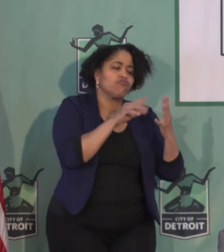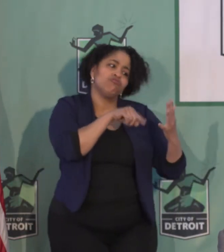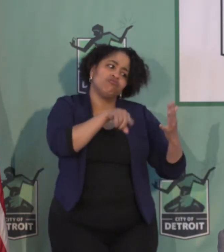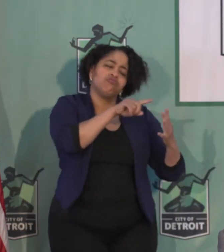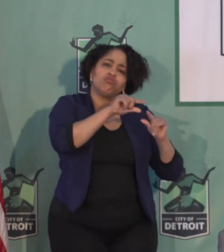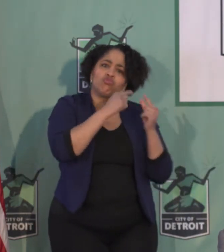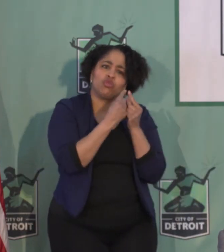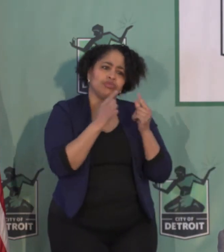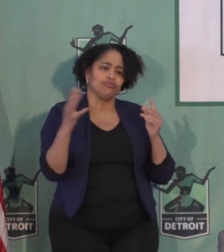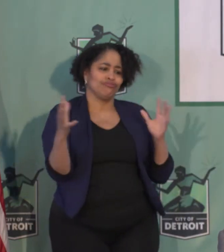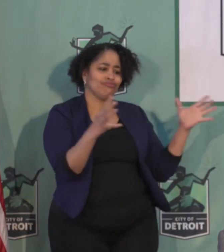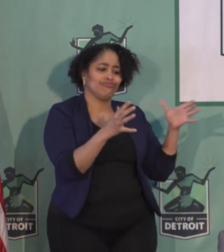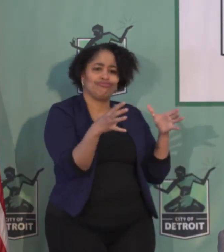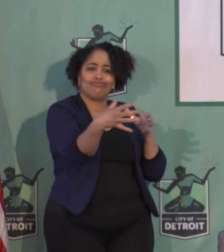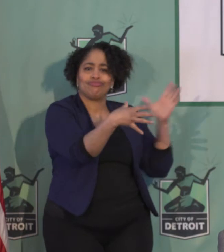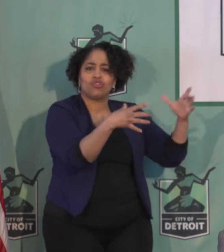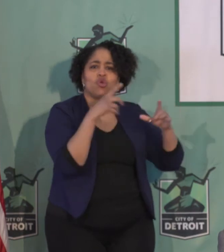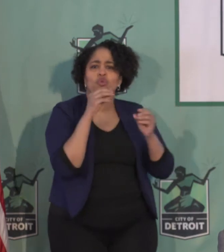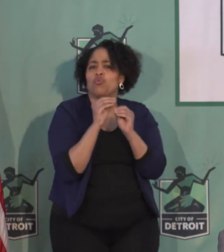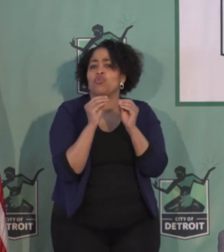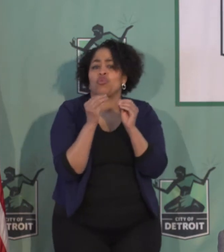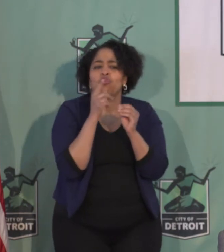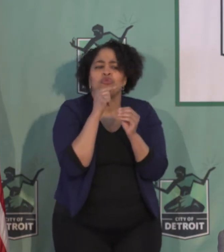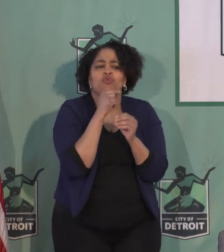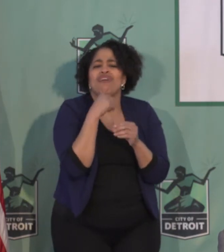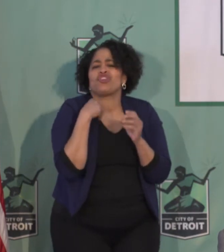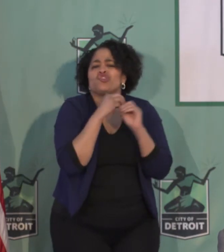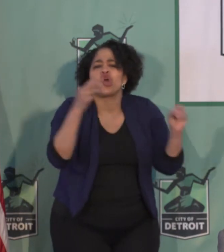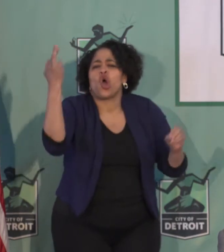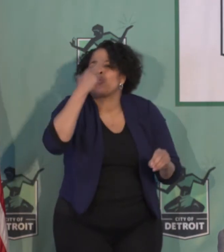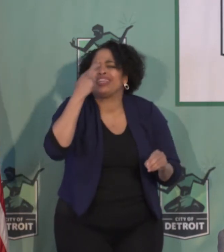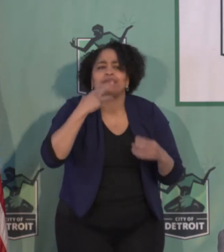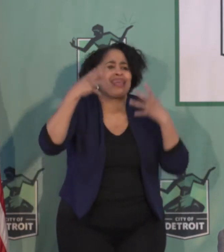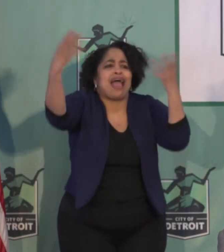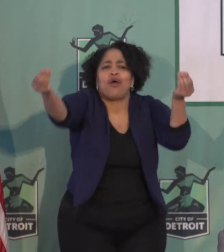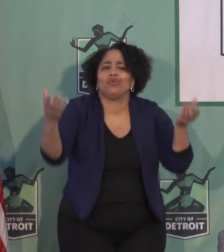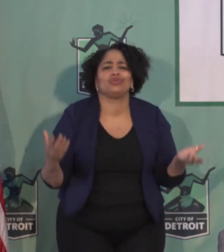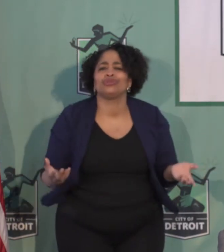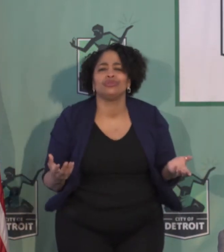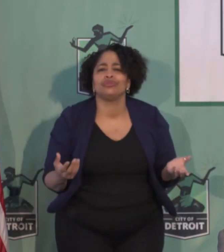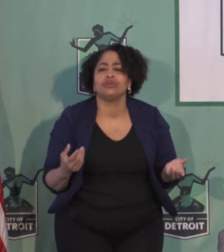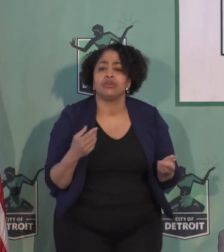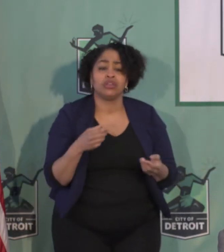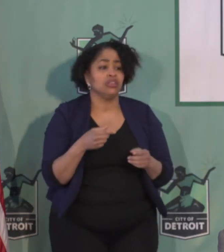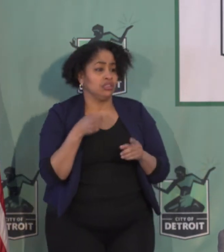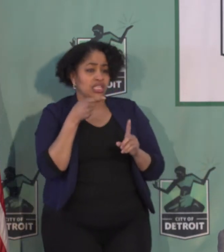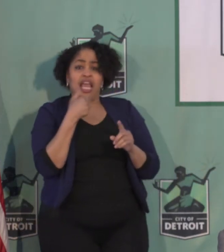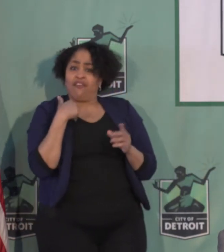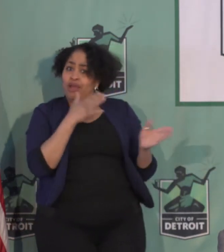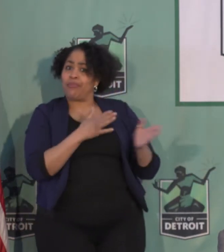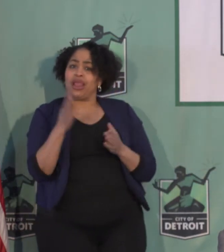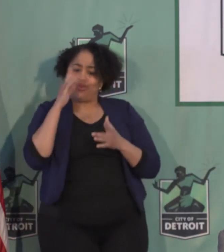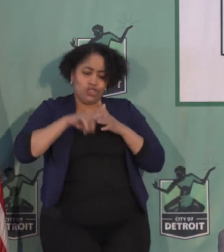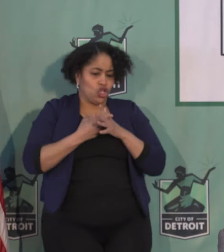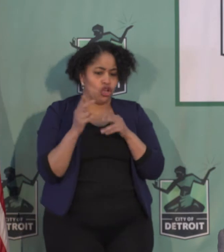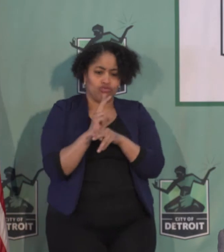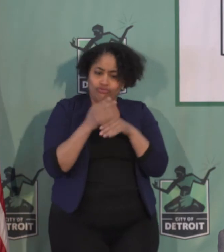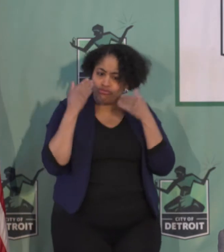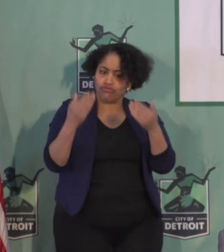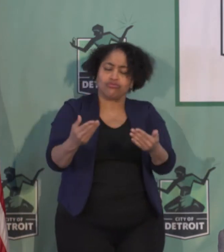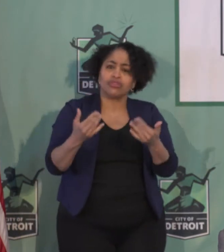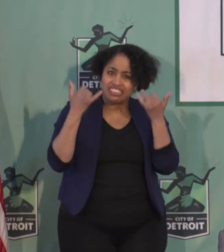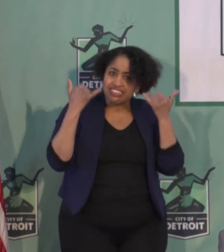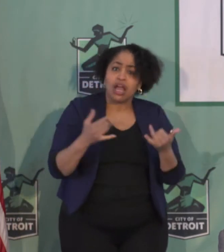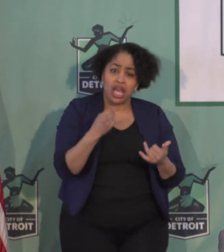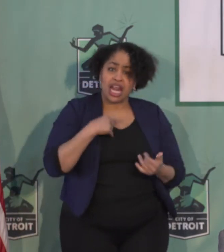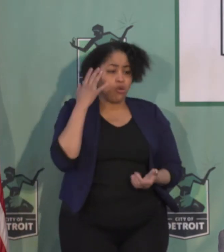have no legitimate business reason to be in public. He has got a plan that is going to start to be enforced, and I am